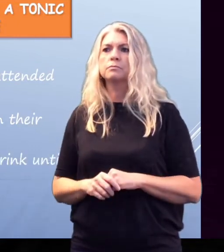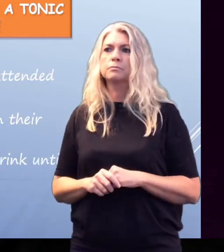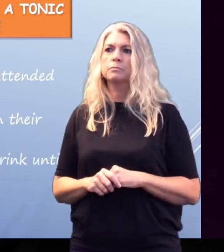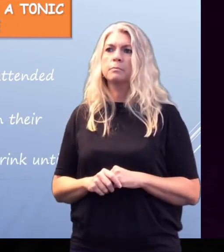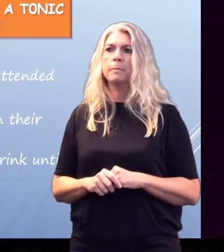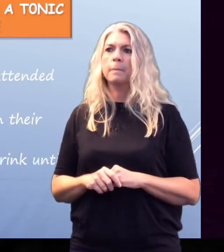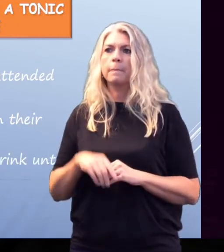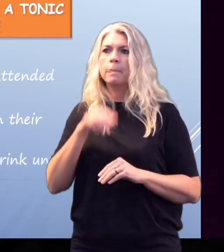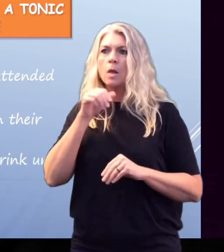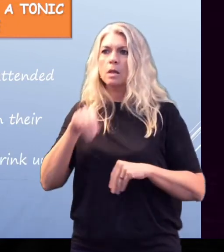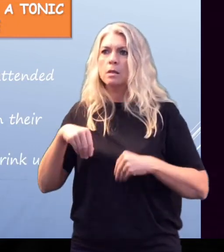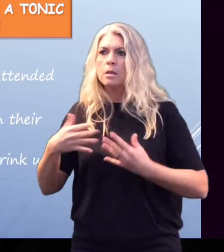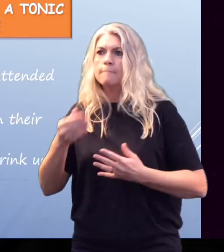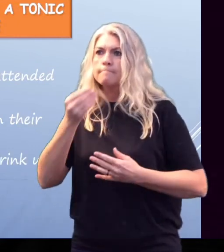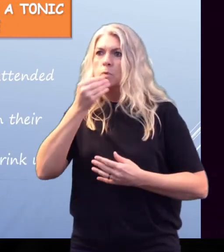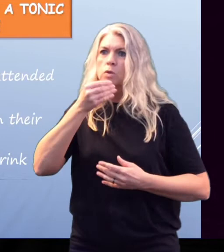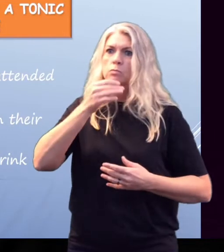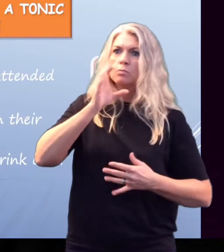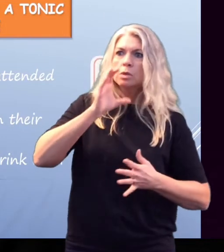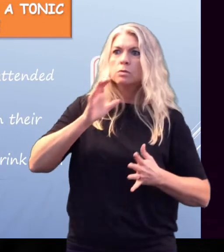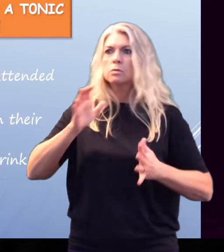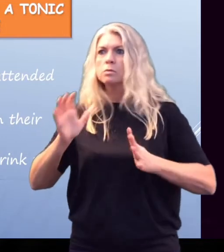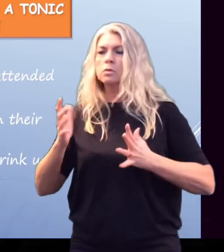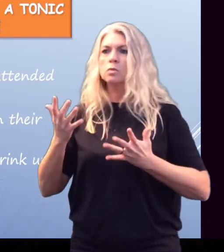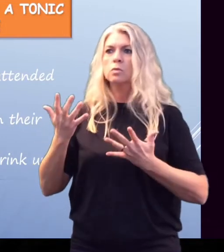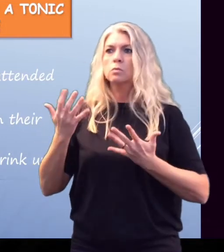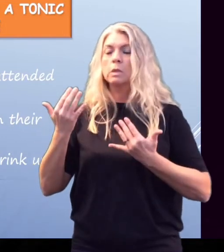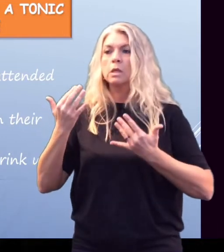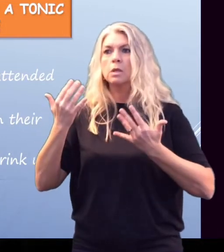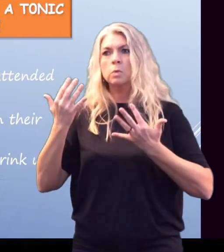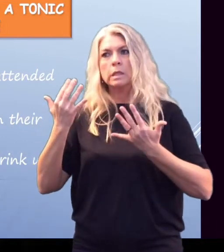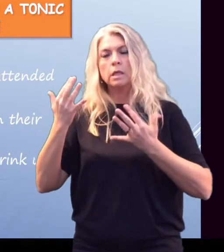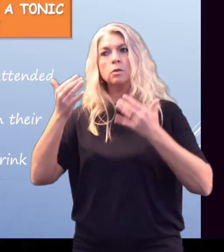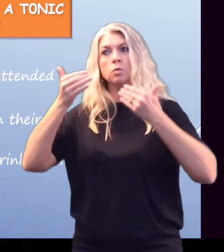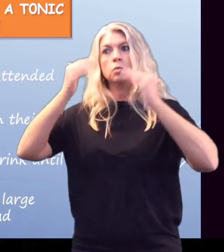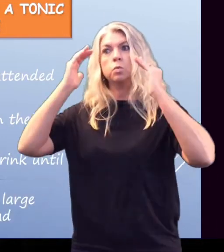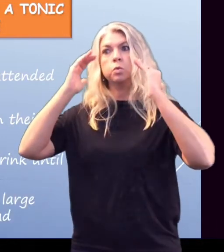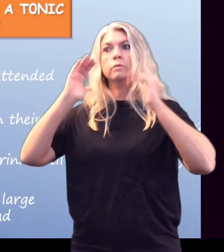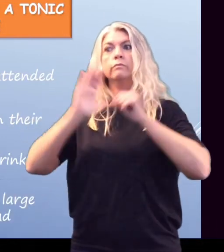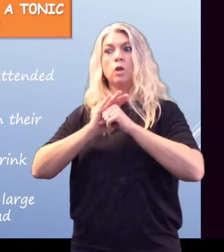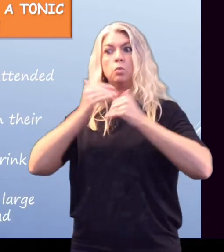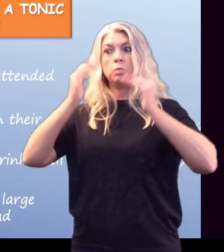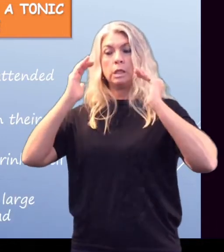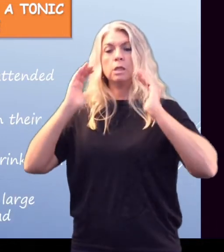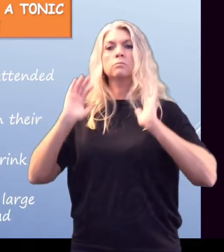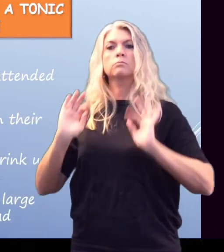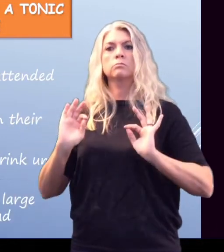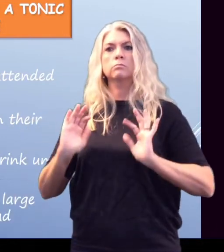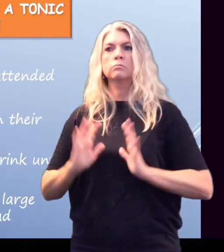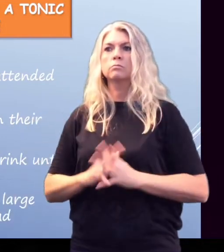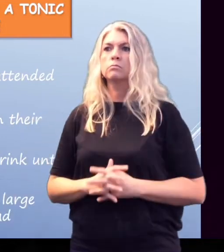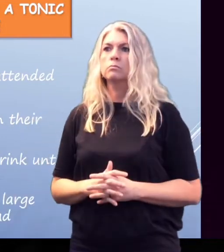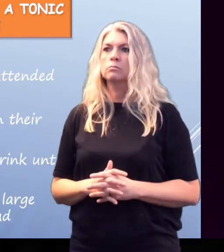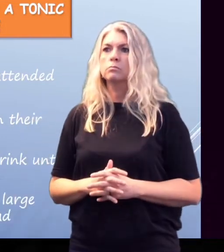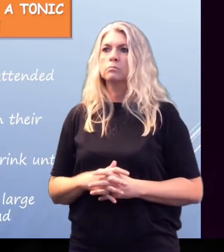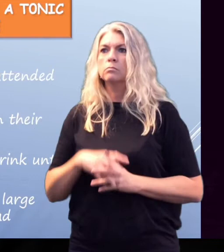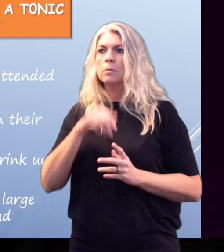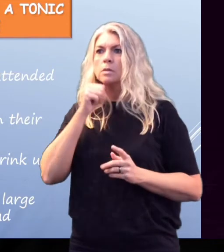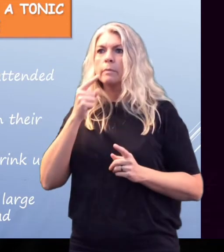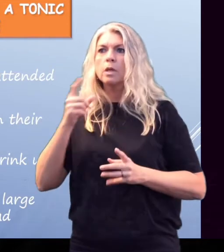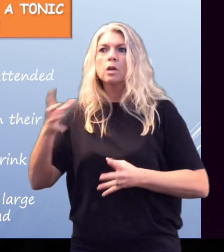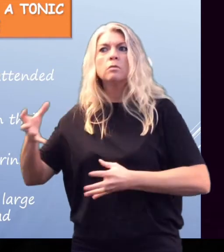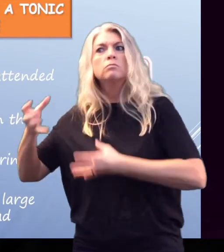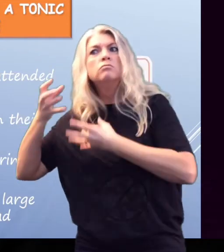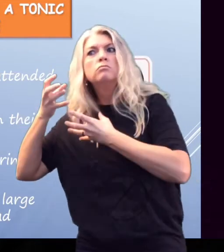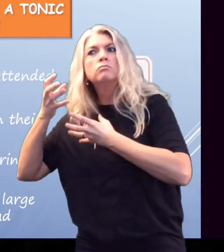offer food or drink until they are fully alert. Do not place anything large under their head, as it may affect